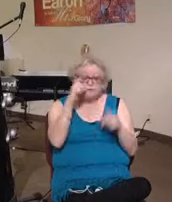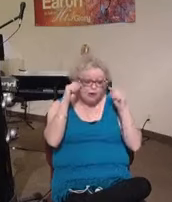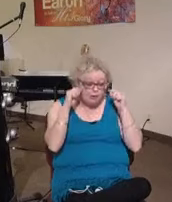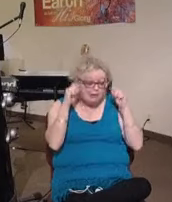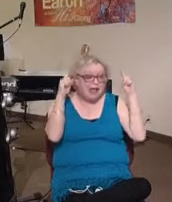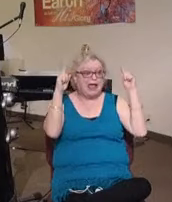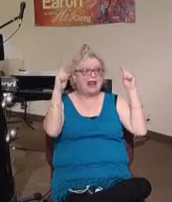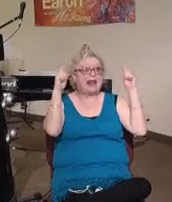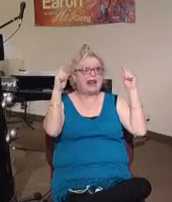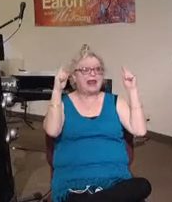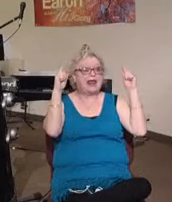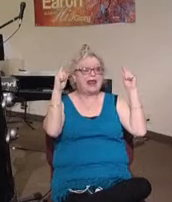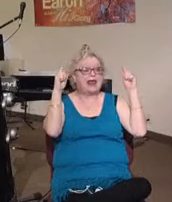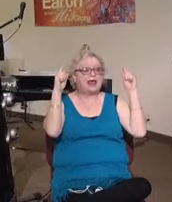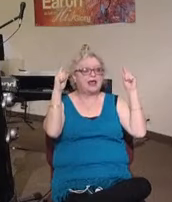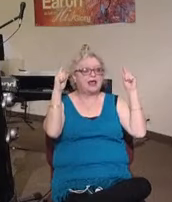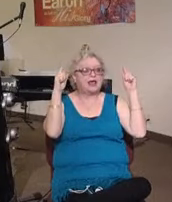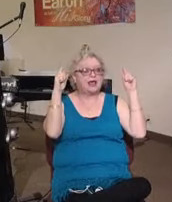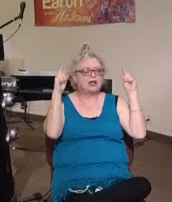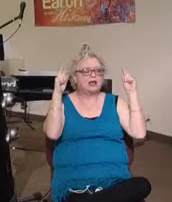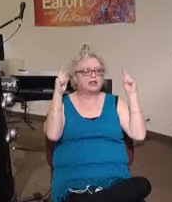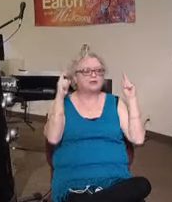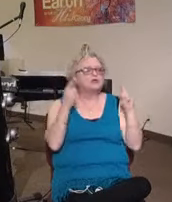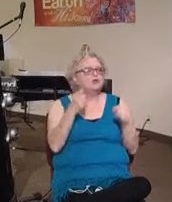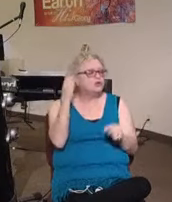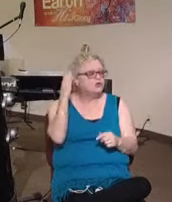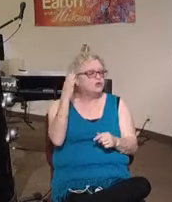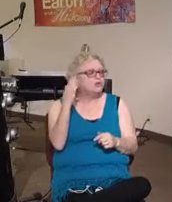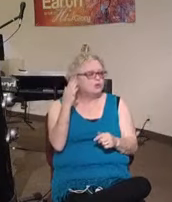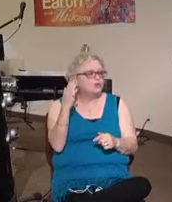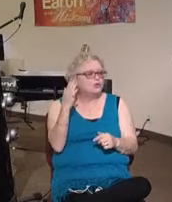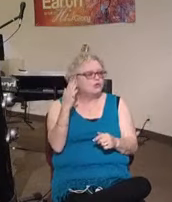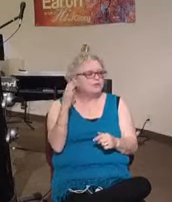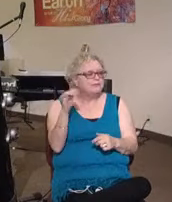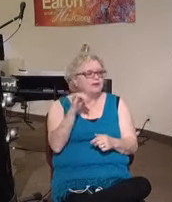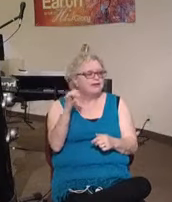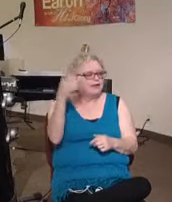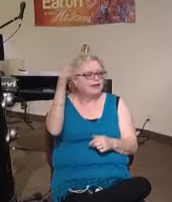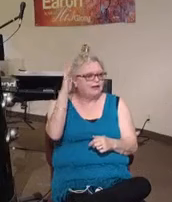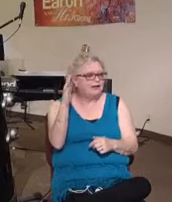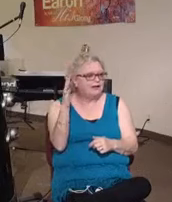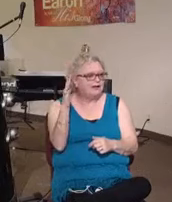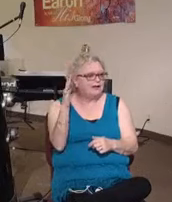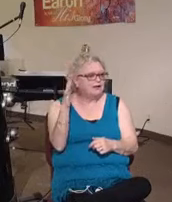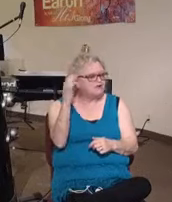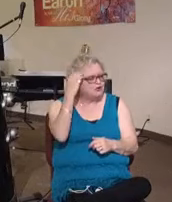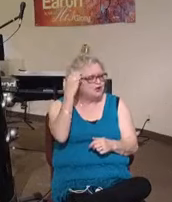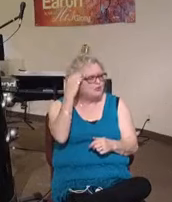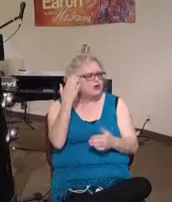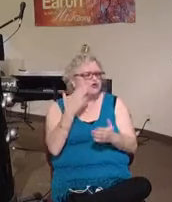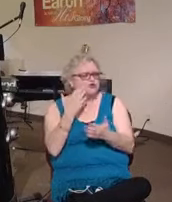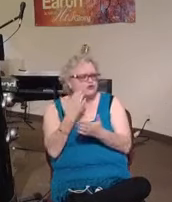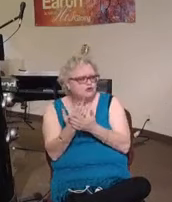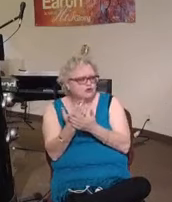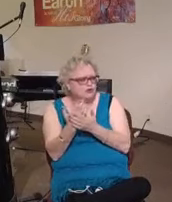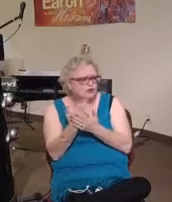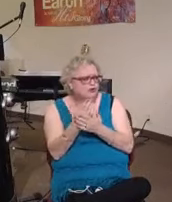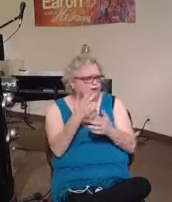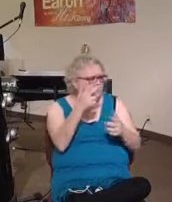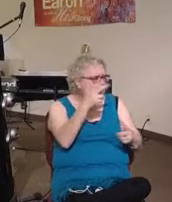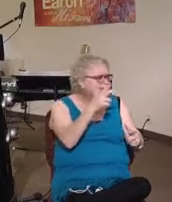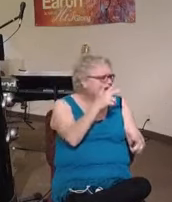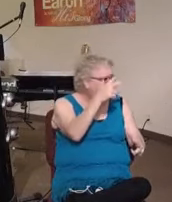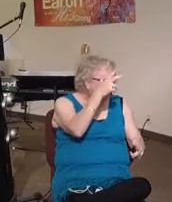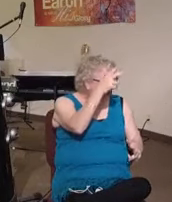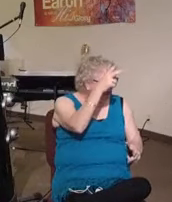be opened, and you will be like God, knowing good and evil.